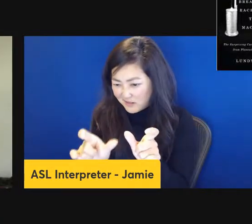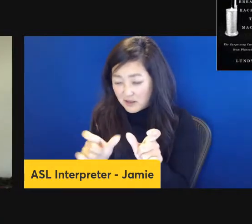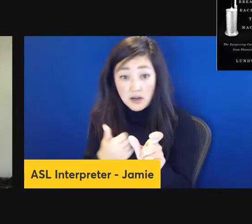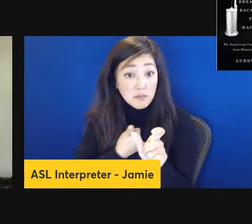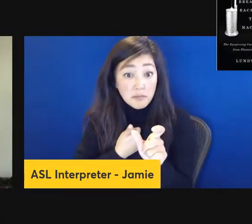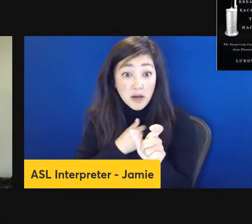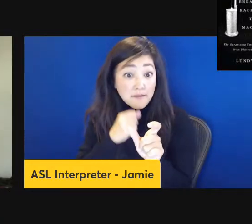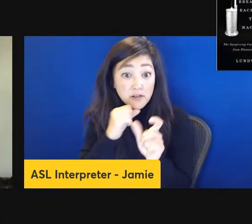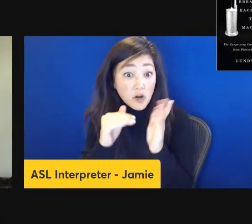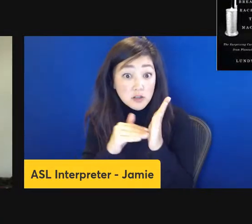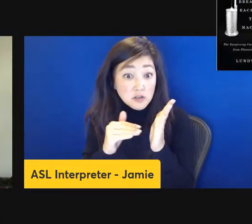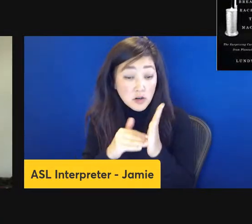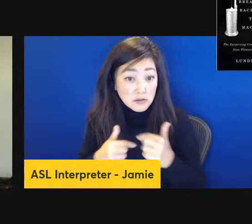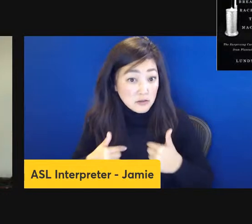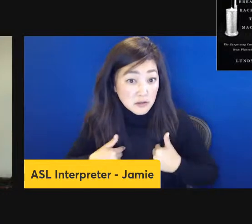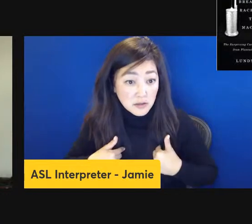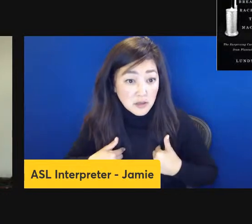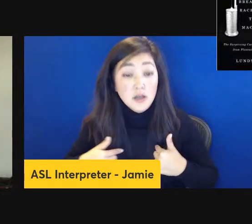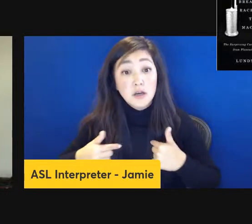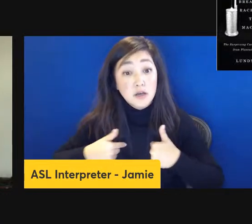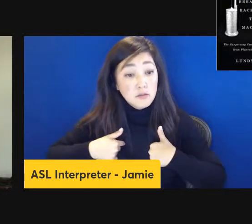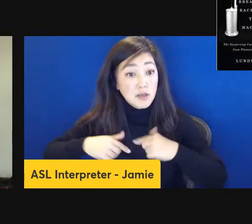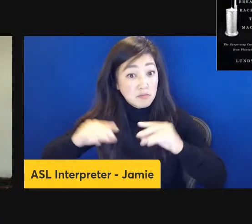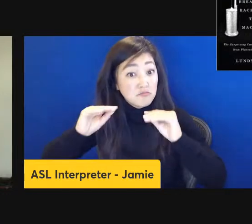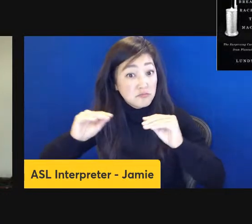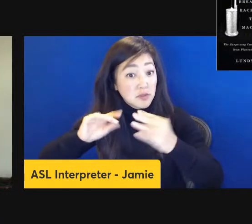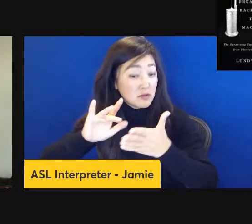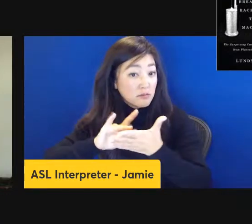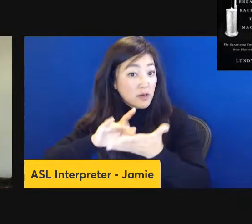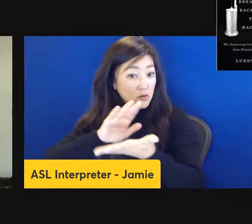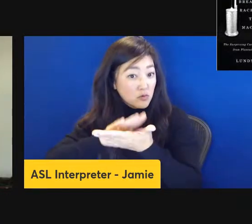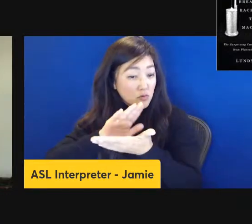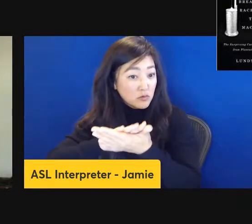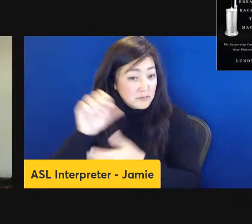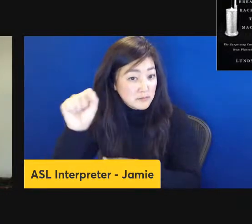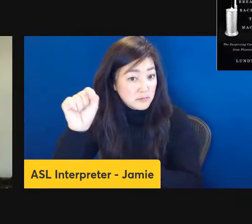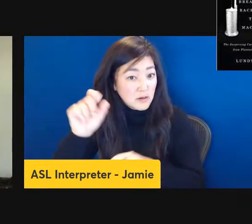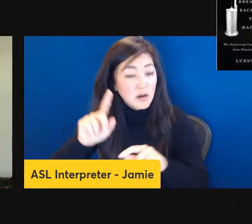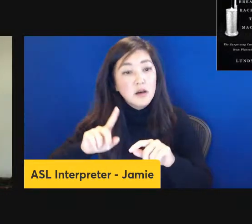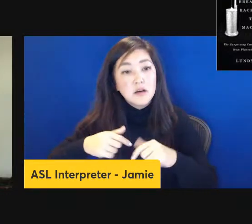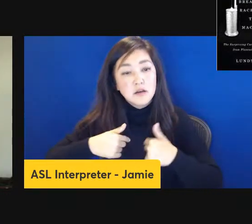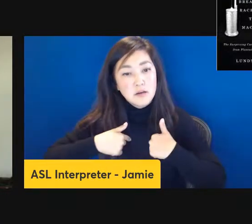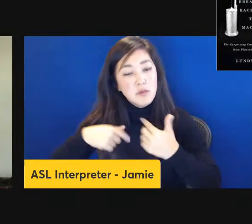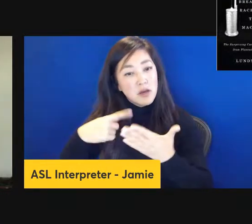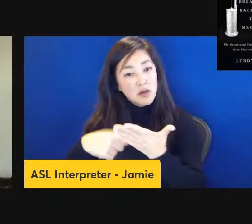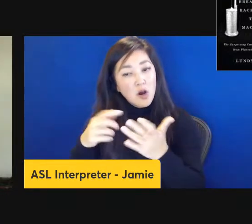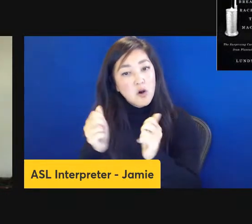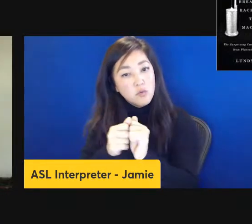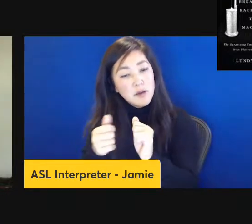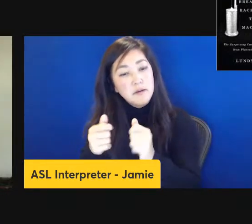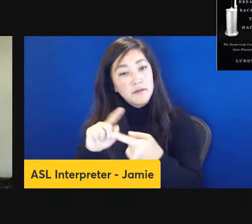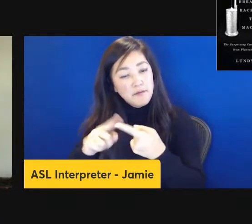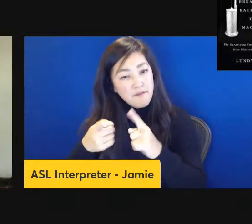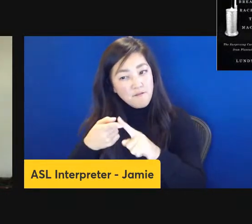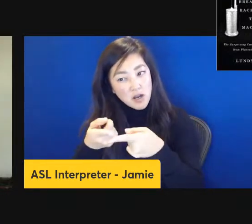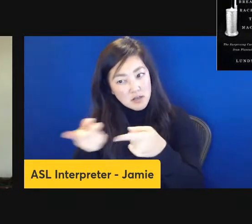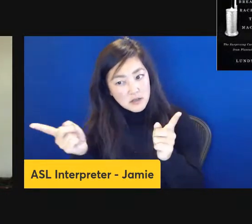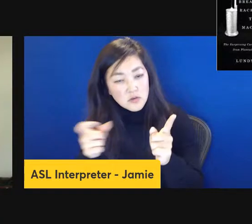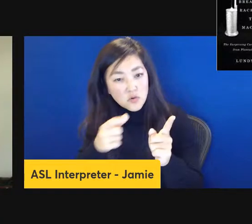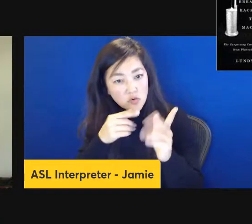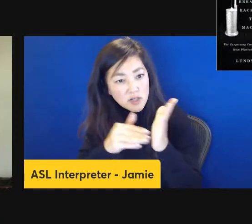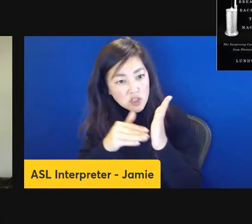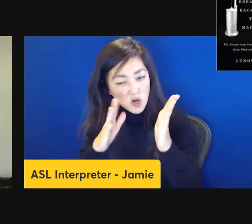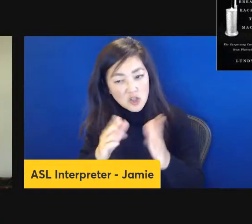I because I'm in a medical school, because I talked to many physician friends, and everybody had been